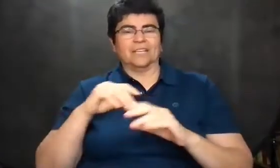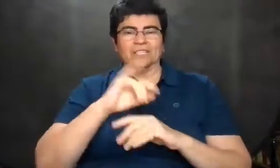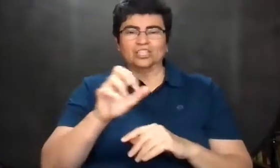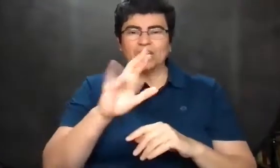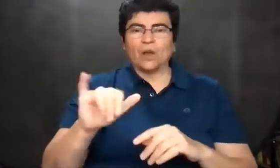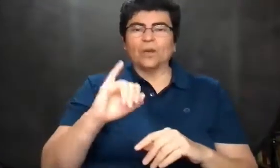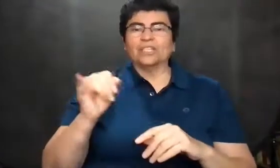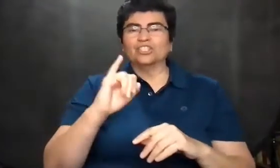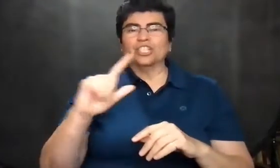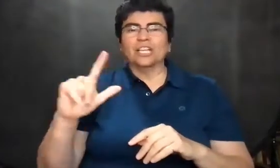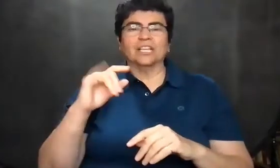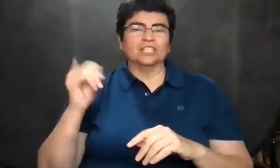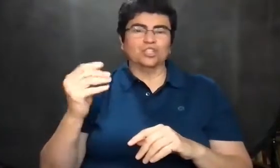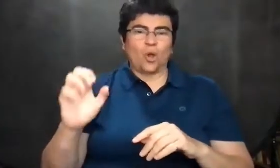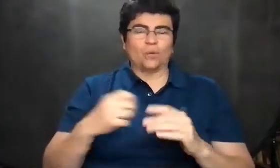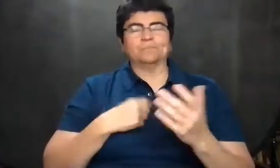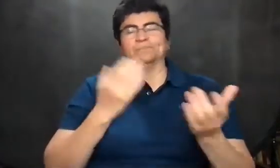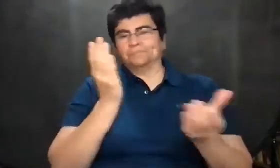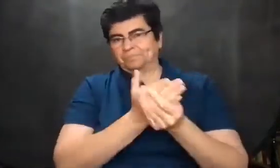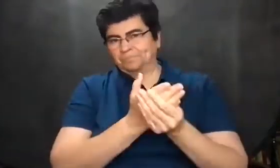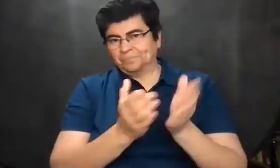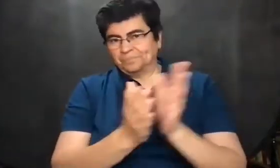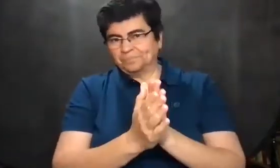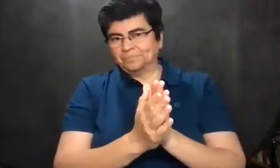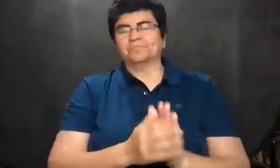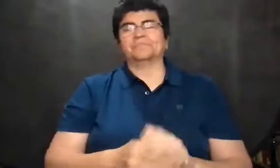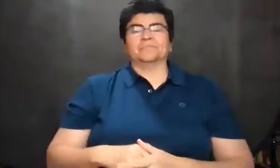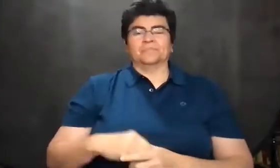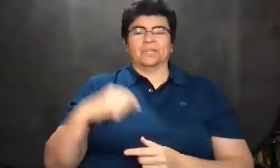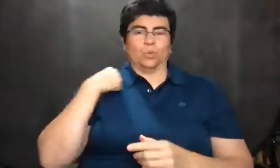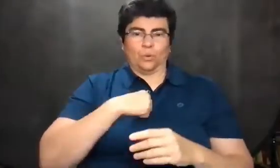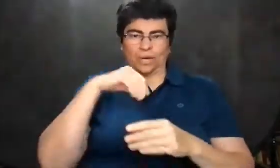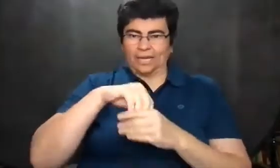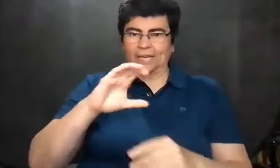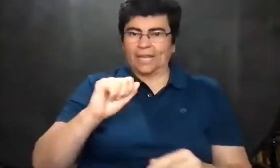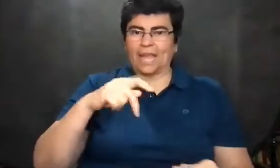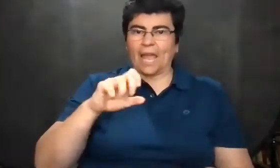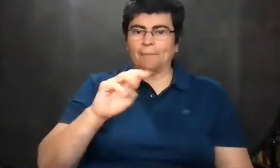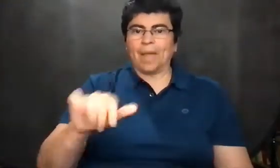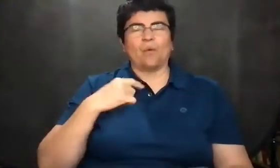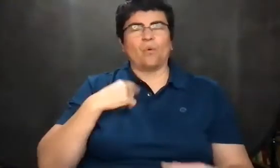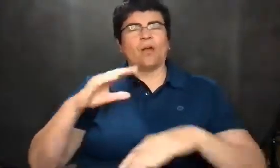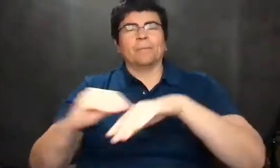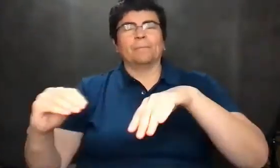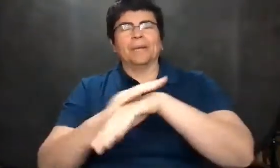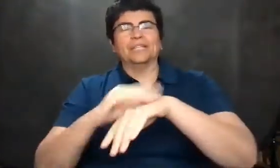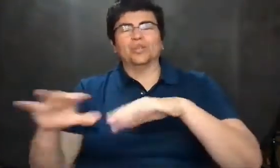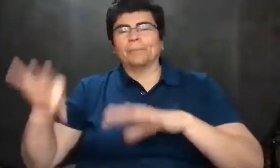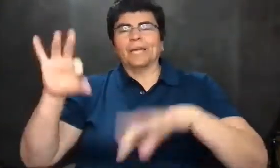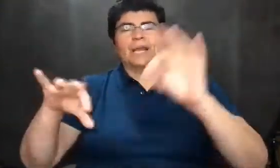Joe. And you know, we were in Cape May and we went on the beach and we were picking up these white rocks and we took our shoes and